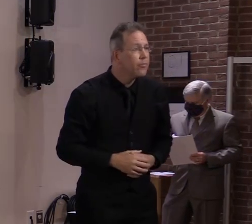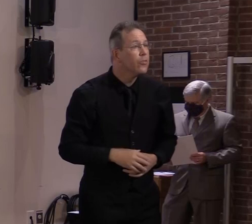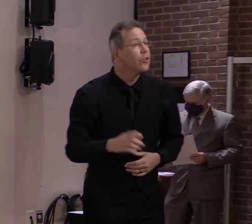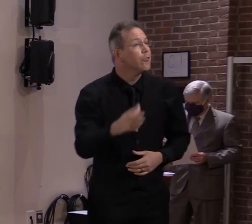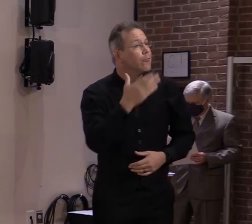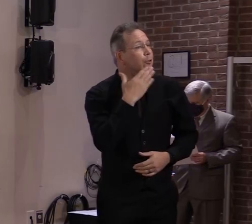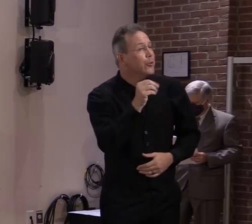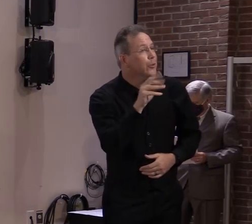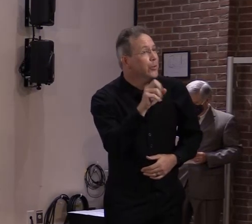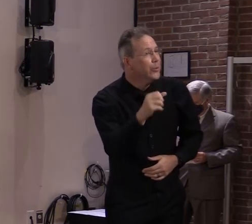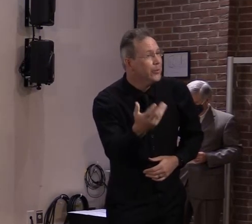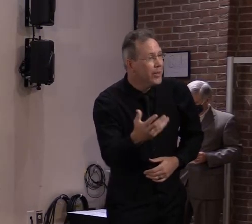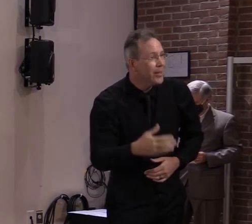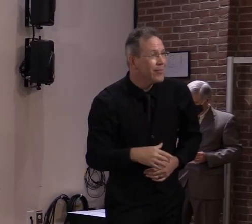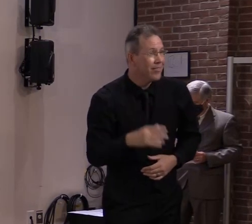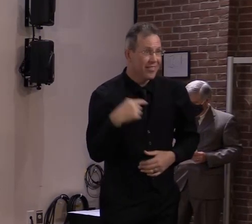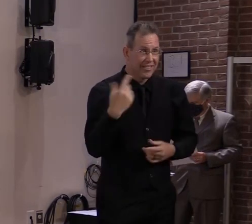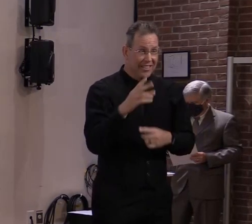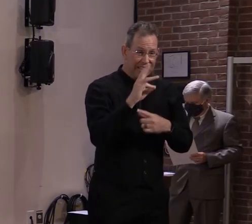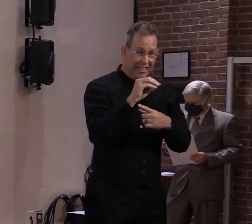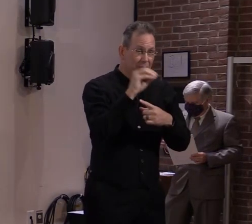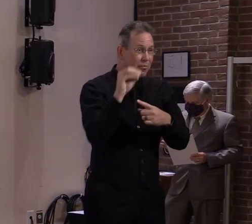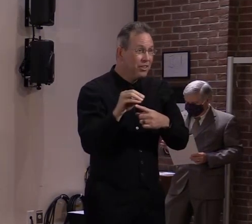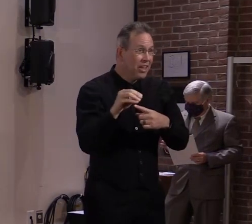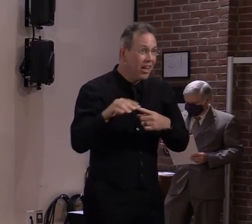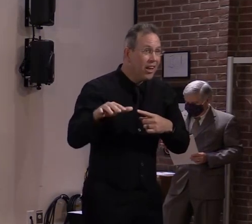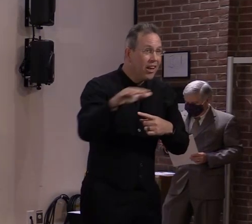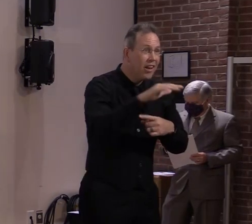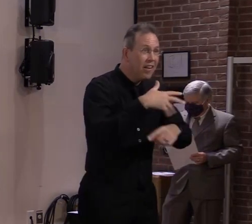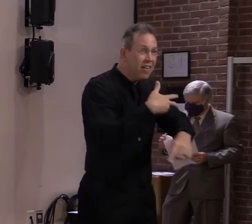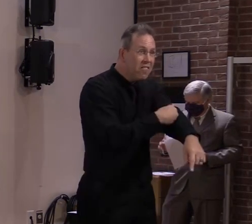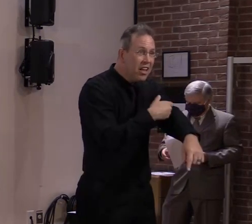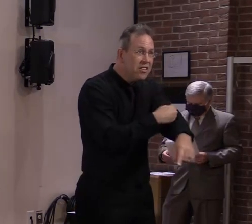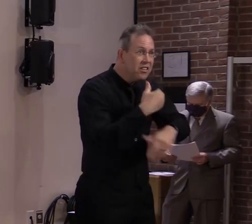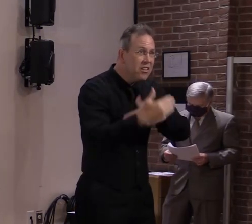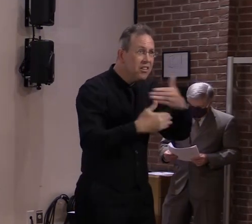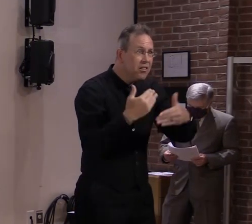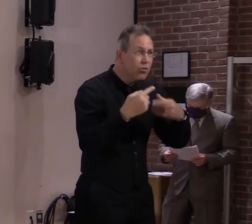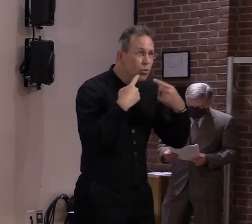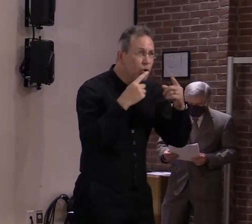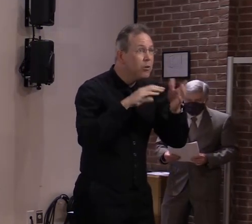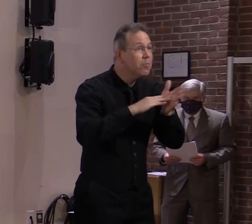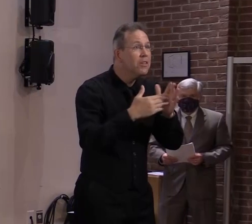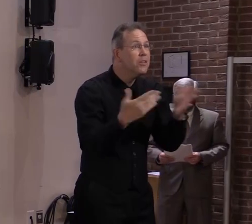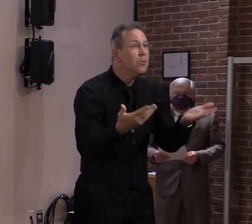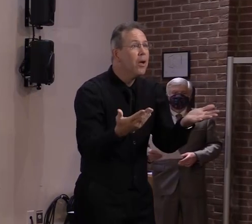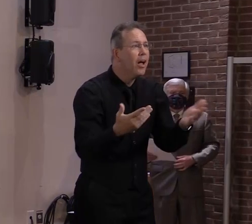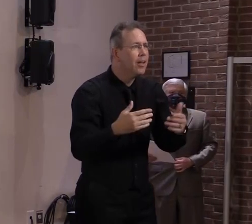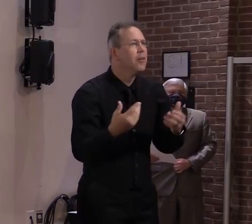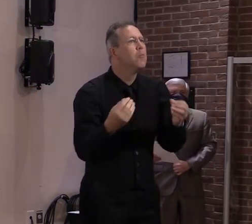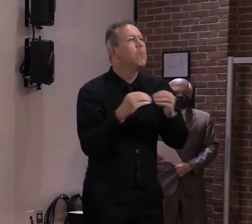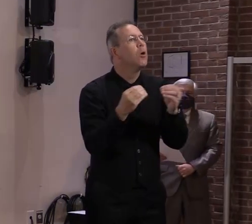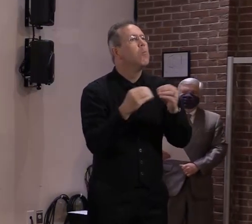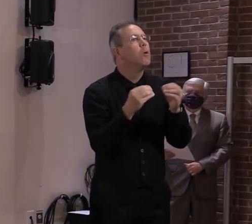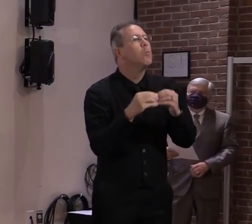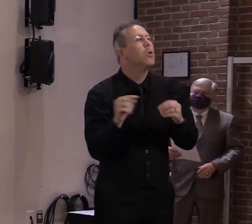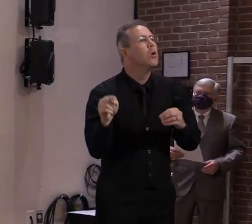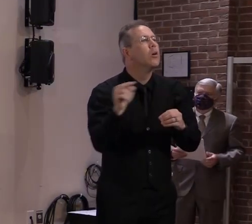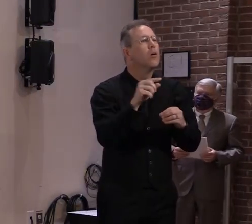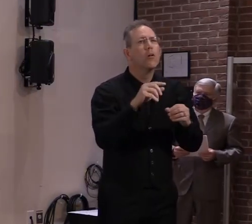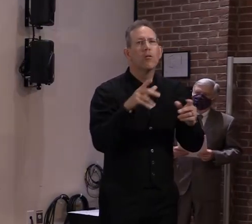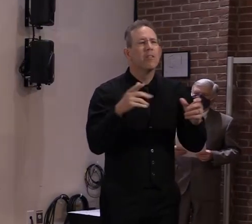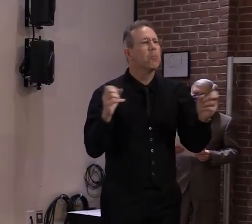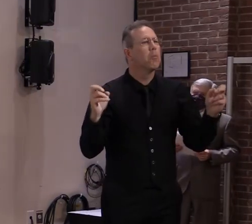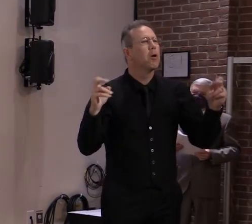of Vermont adults vaccinated, we're getting closer and closer to normal again. Why?